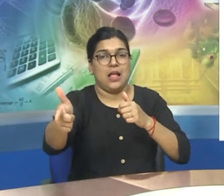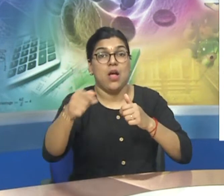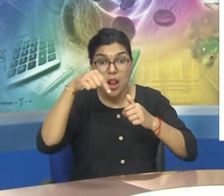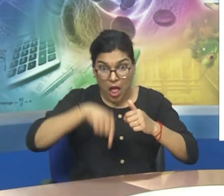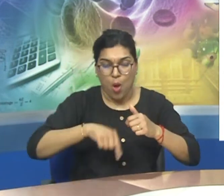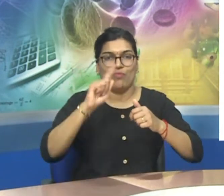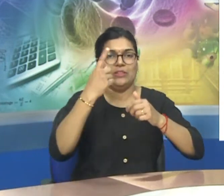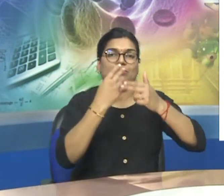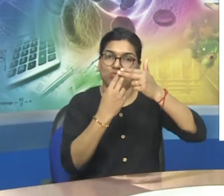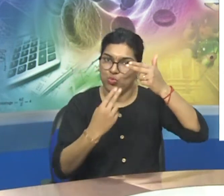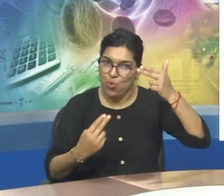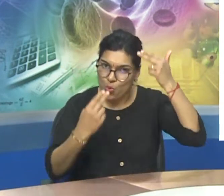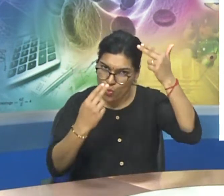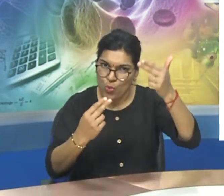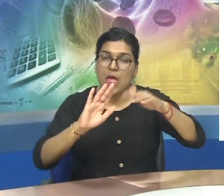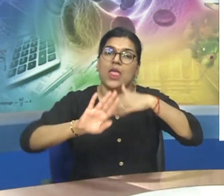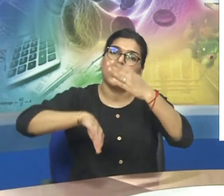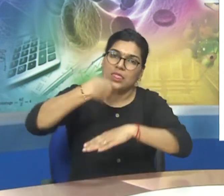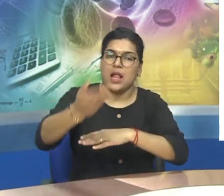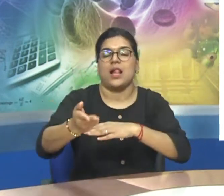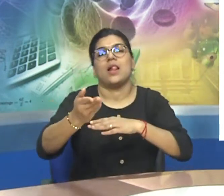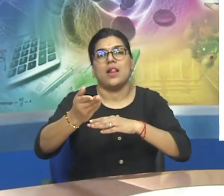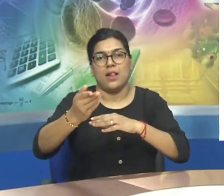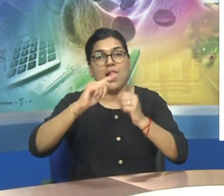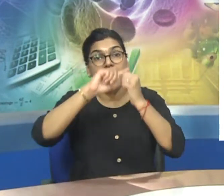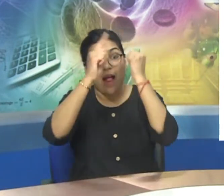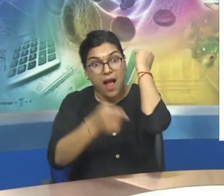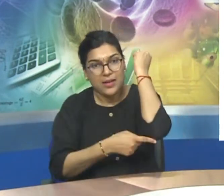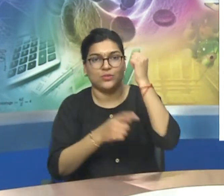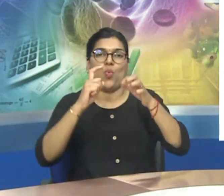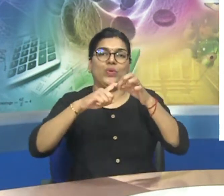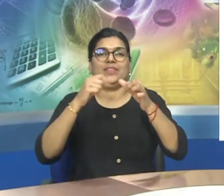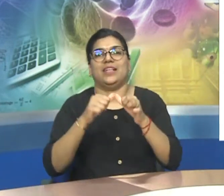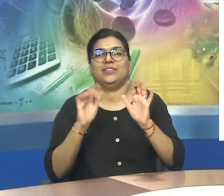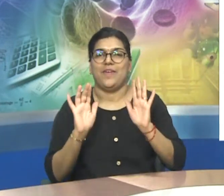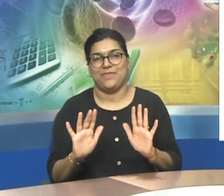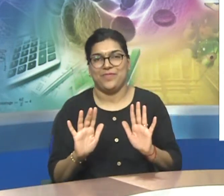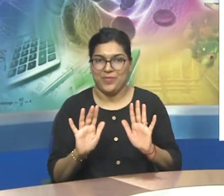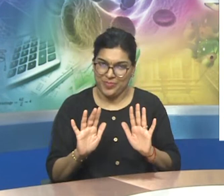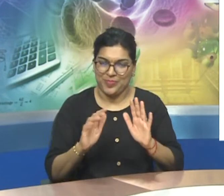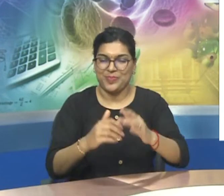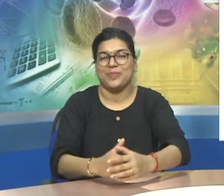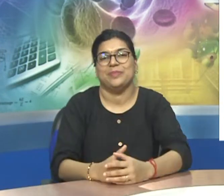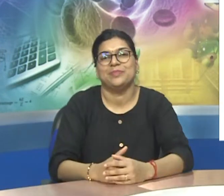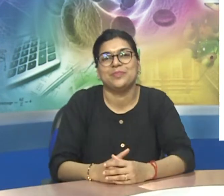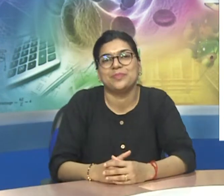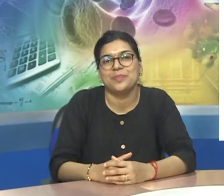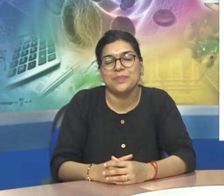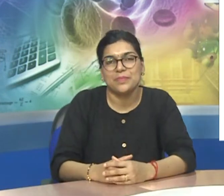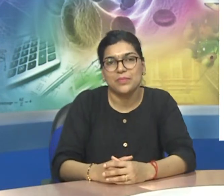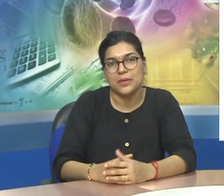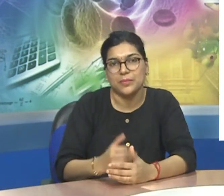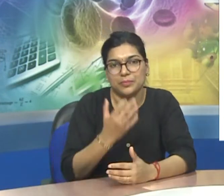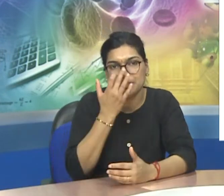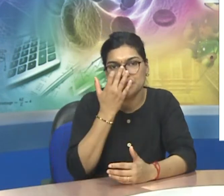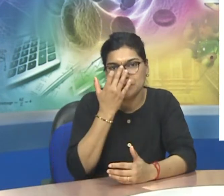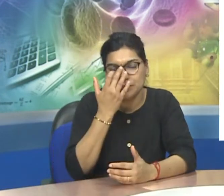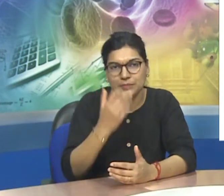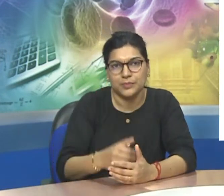the questions that will follow the paragraph. So at last, you will see there are some